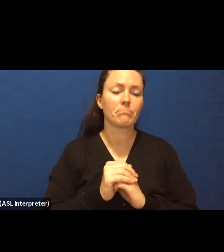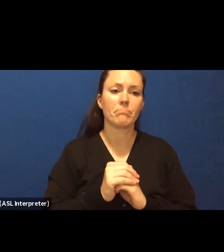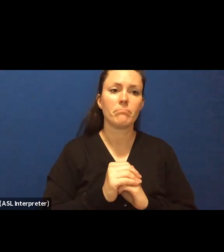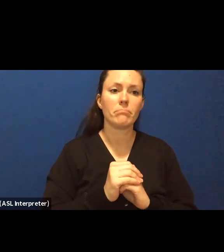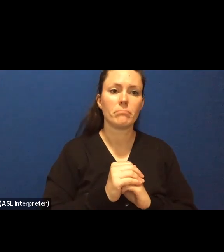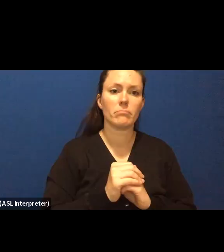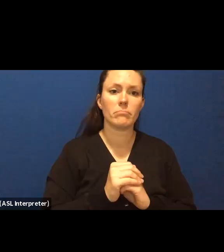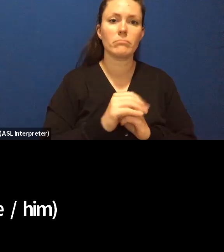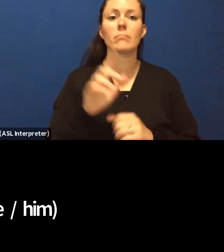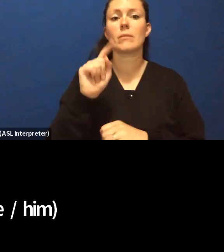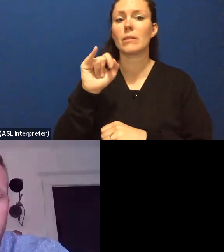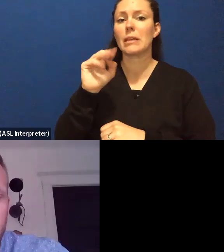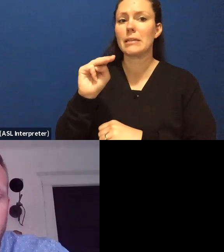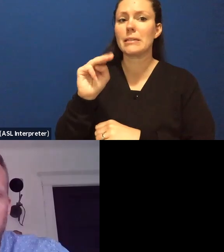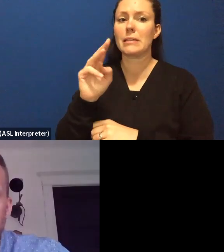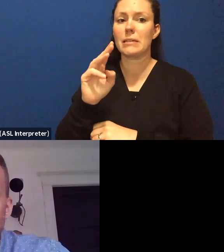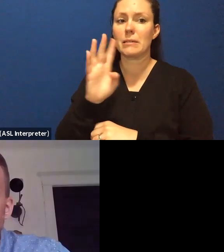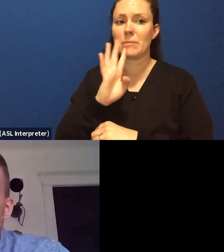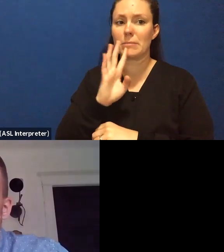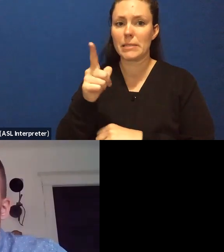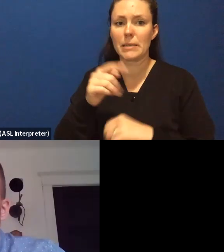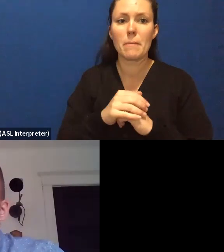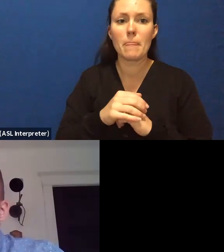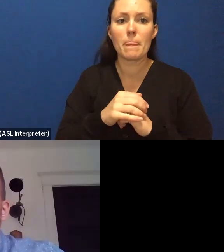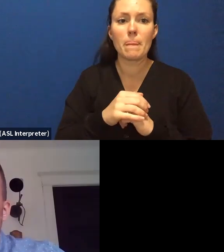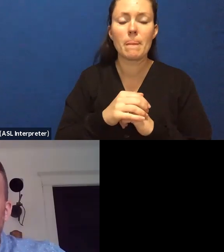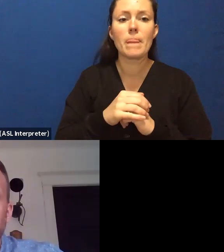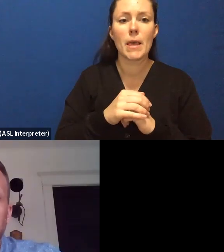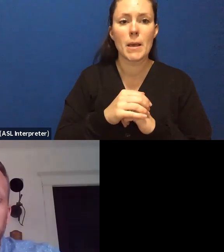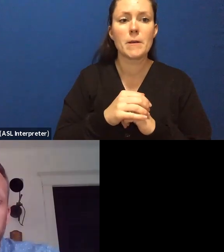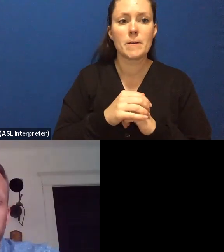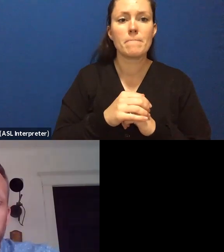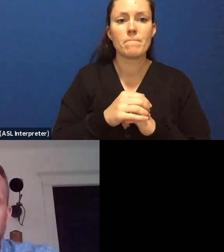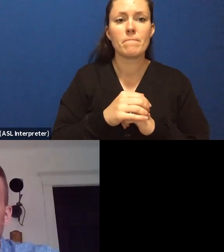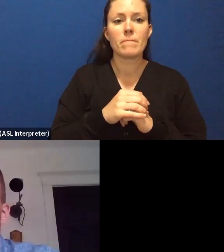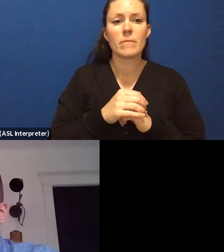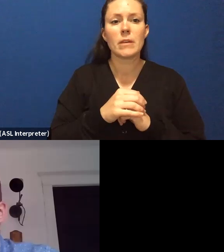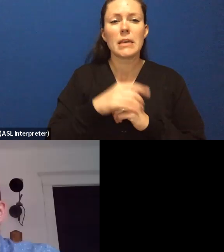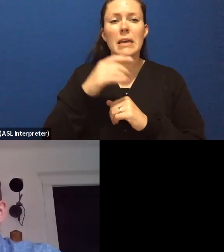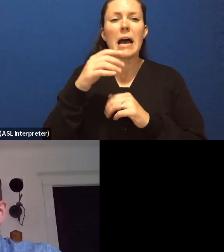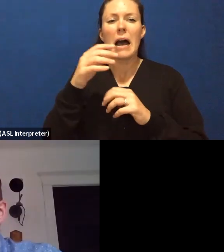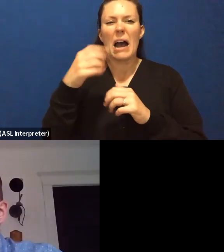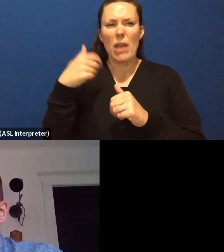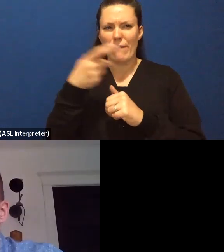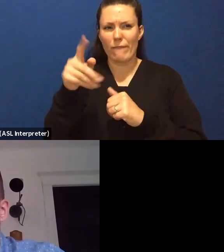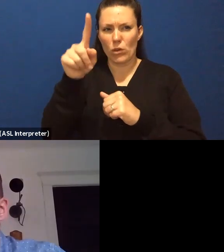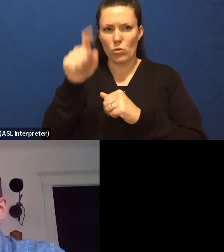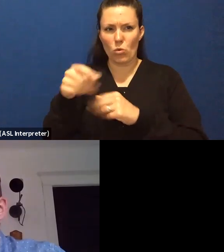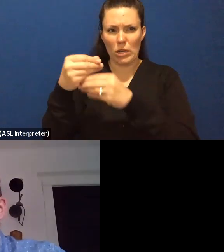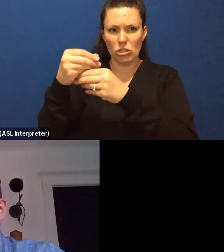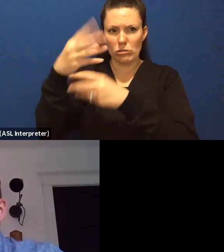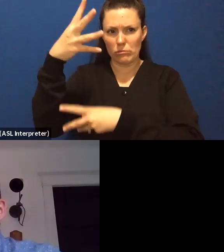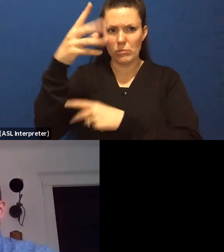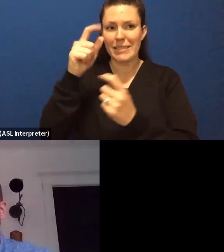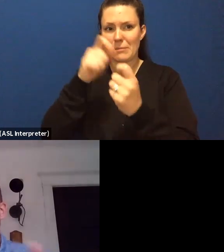So Robbie, this is Tim. I want to just grab a couple of the questions that have come in specifically